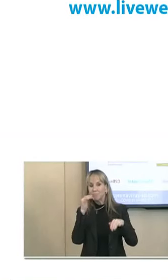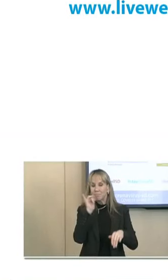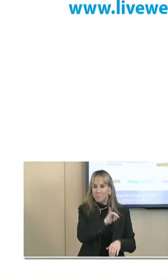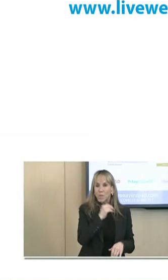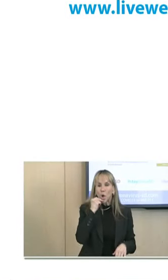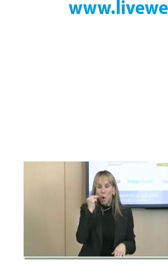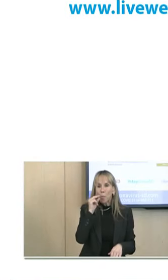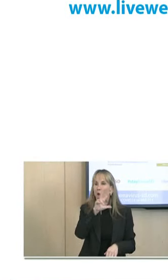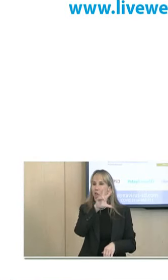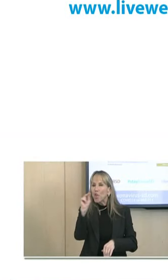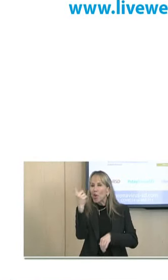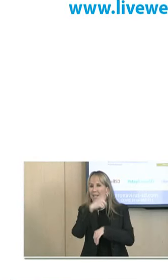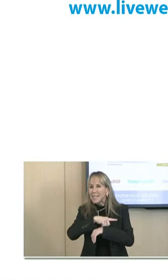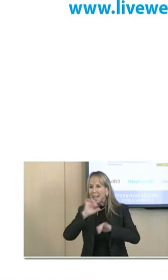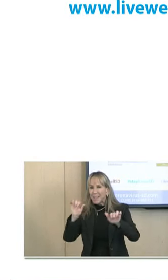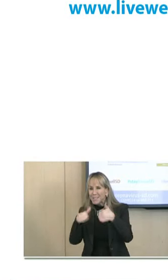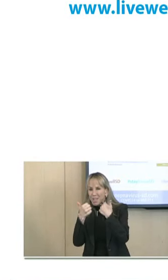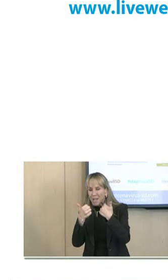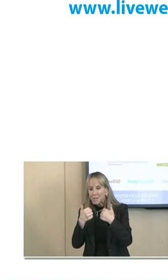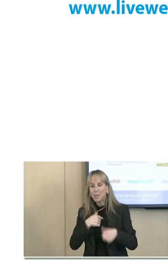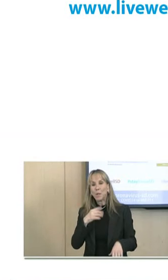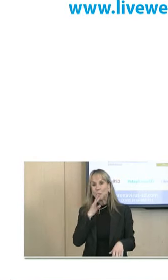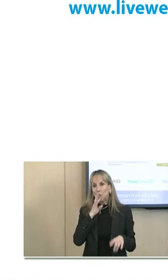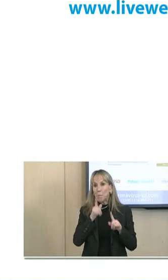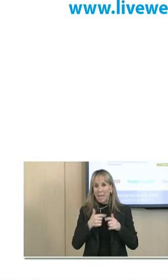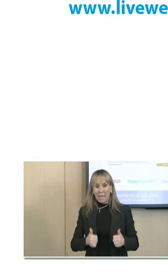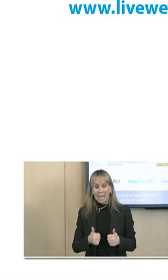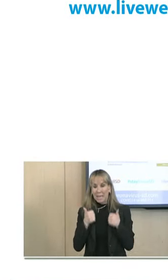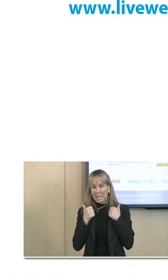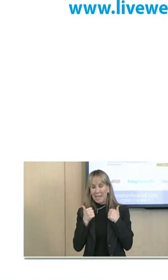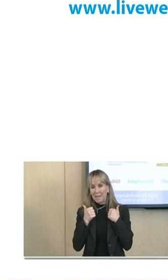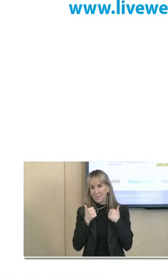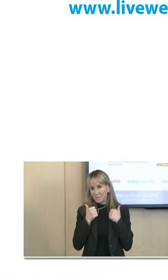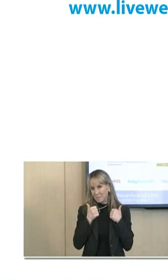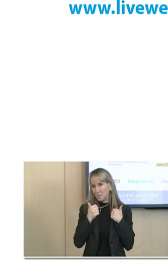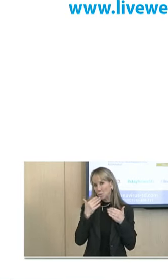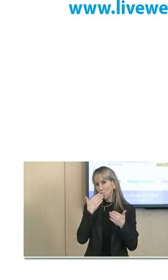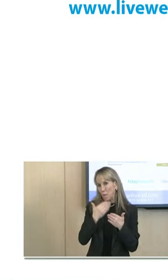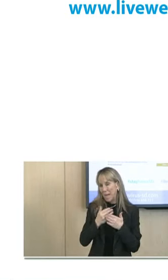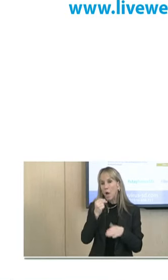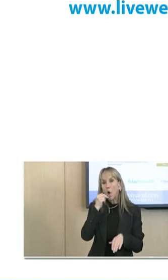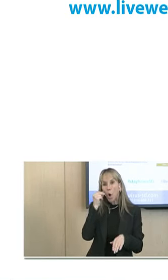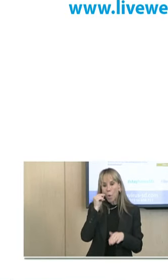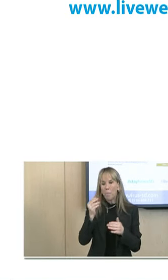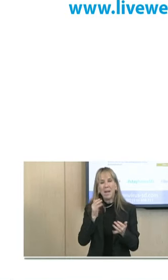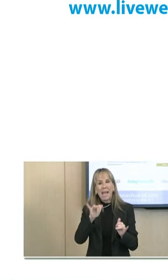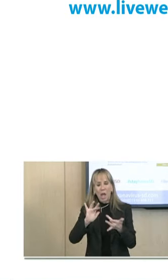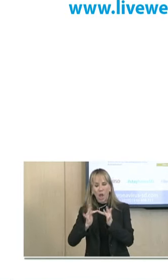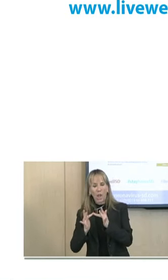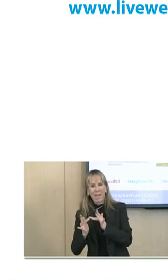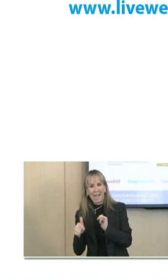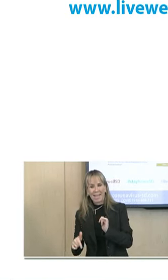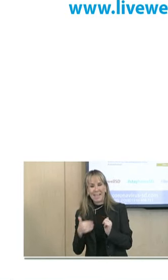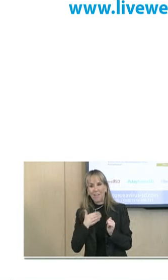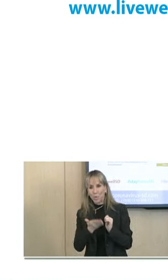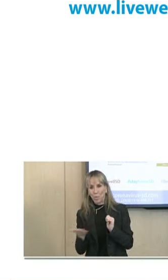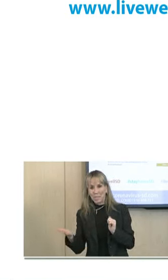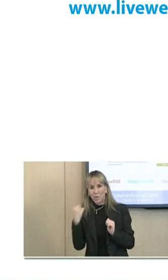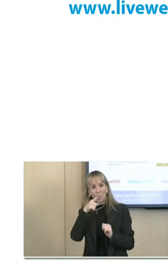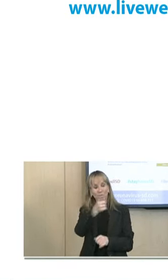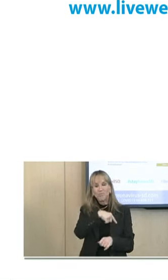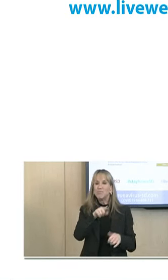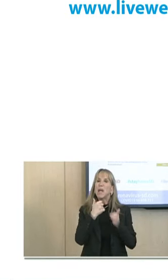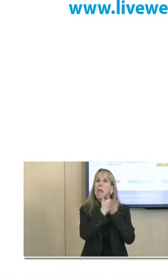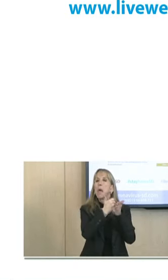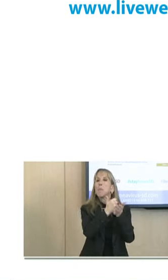Challenge. You may recall that I spoke about Live Well at Home online resource to help everyone that is following the public order to stay